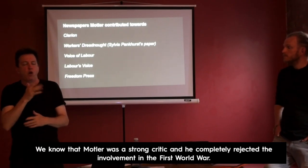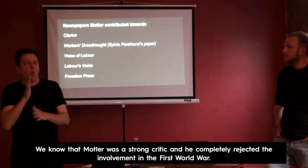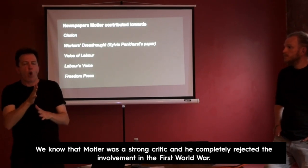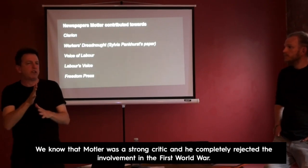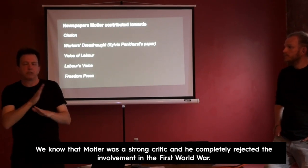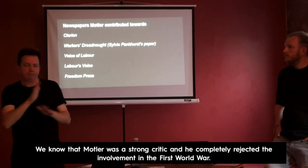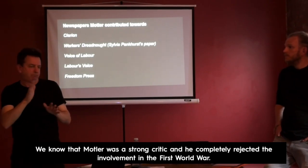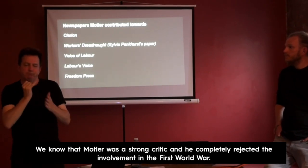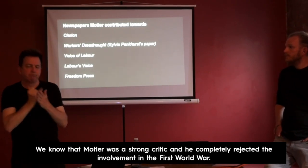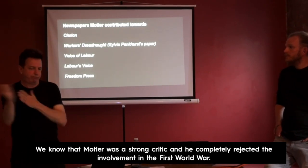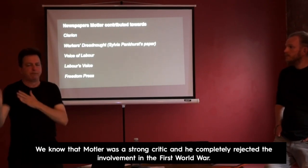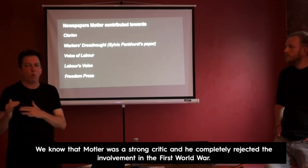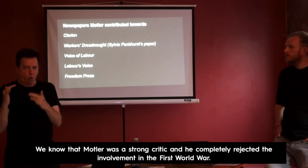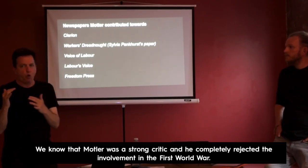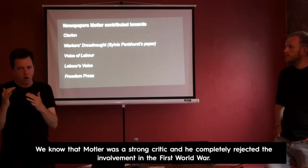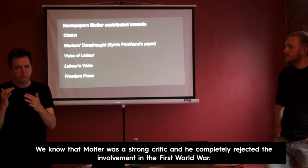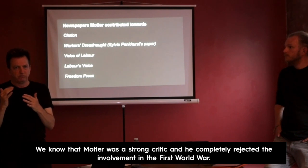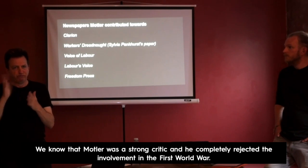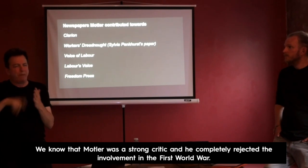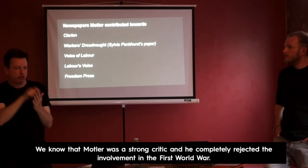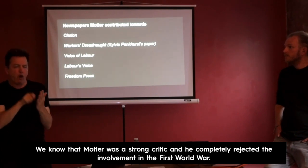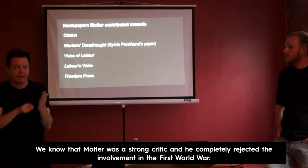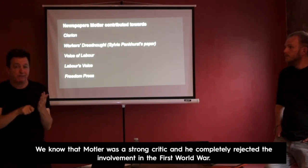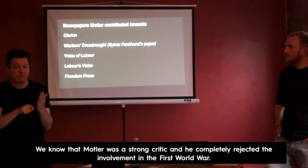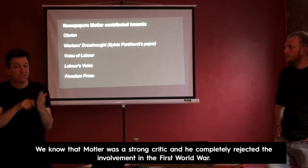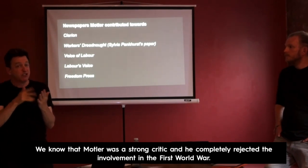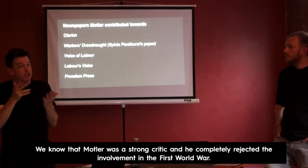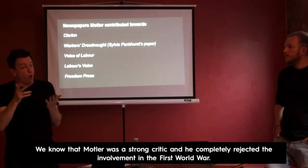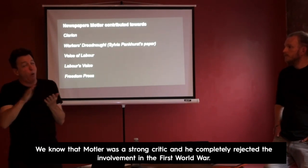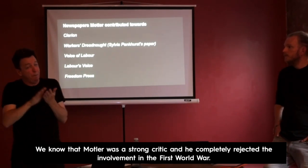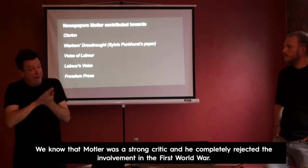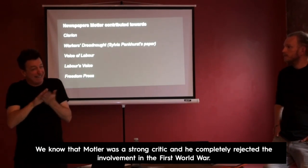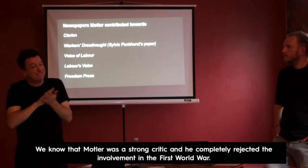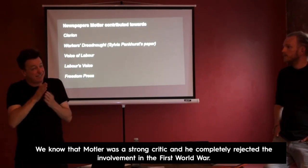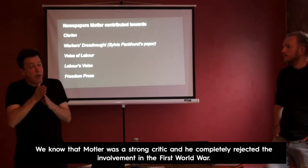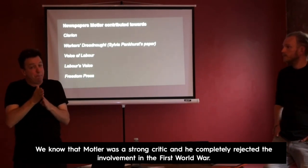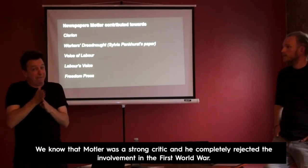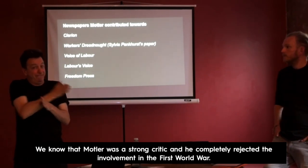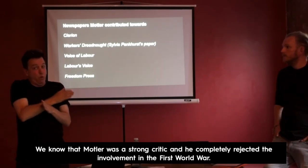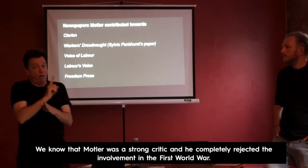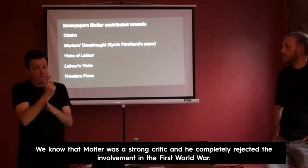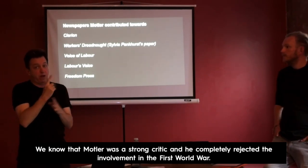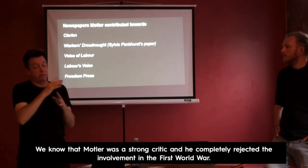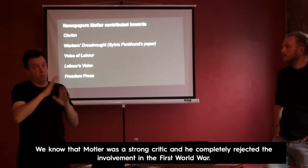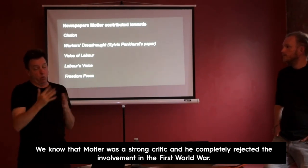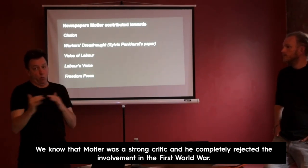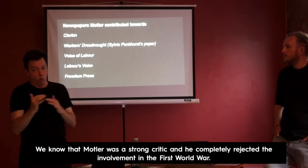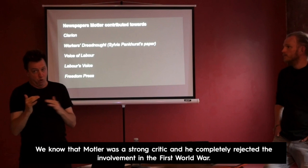We know that Motler was a strong critic, and he completely rejected the involvement in the First World War.